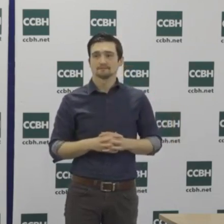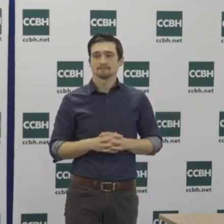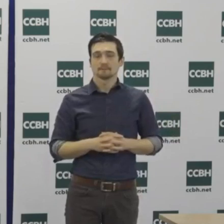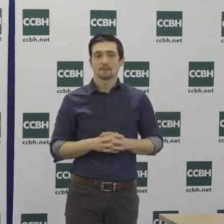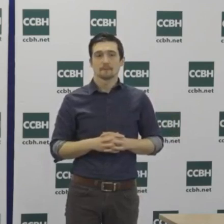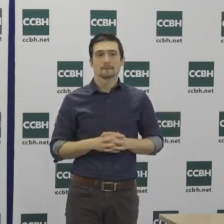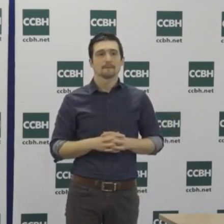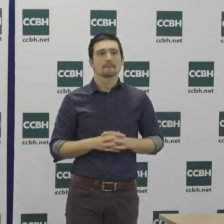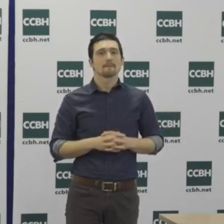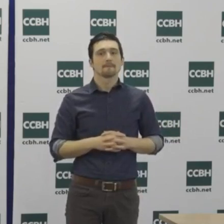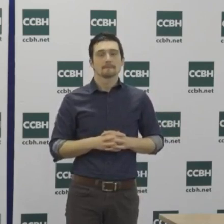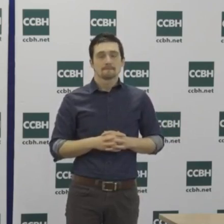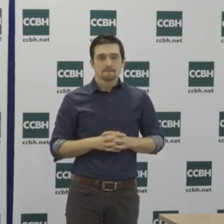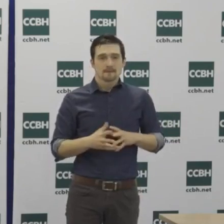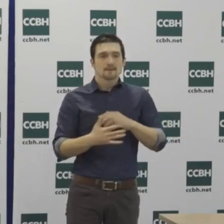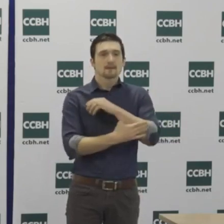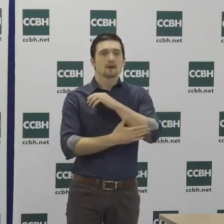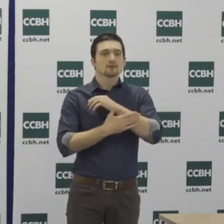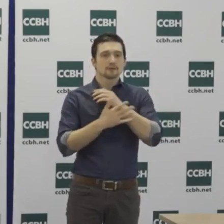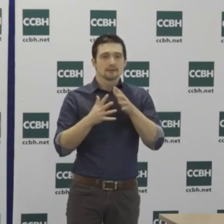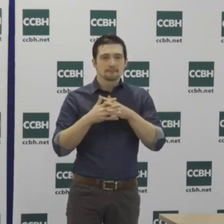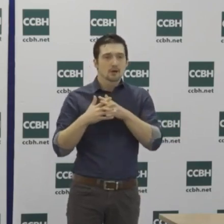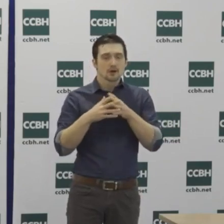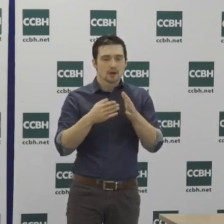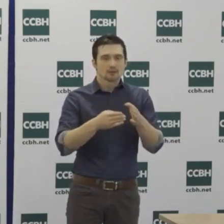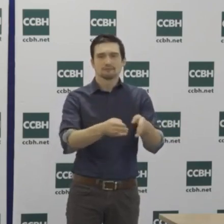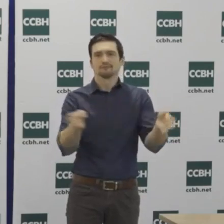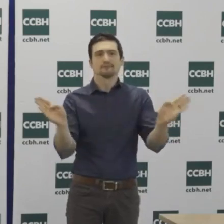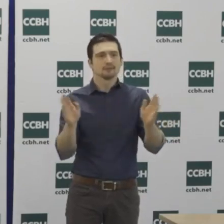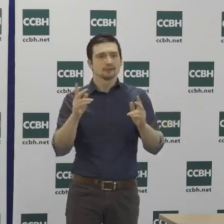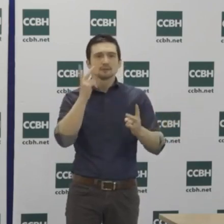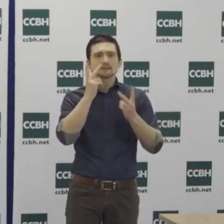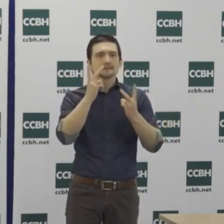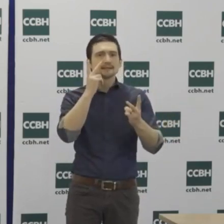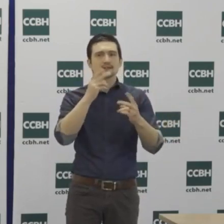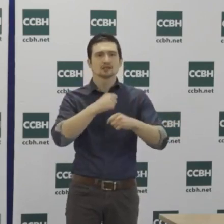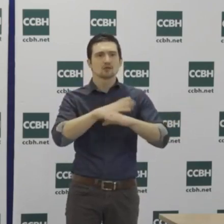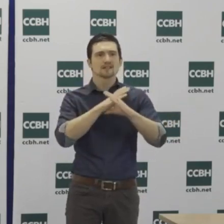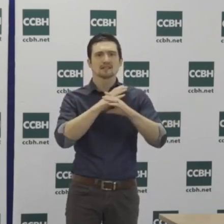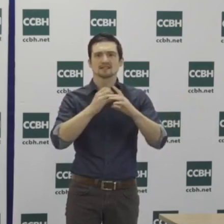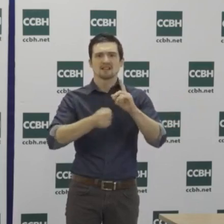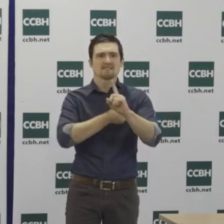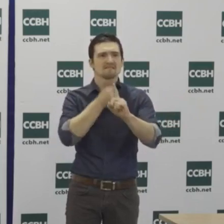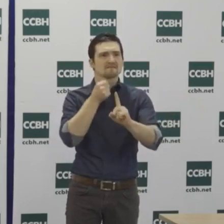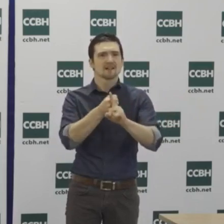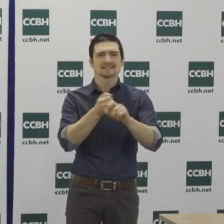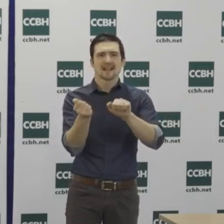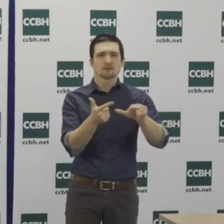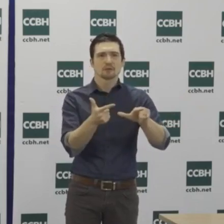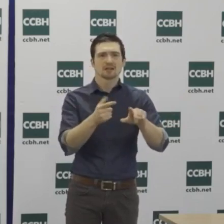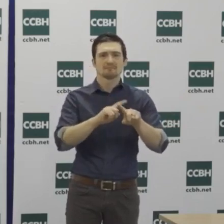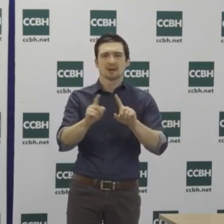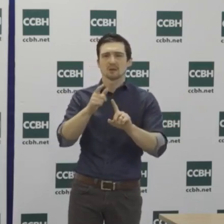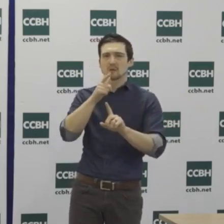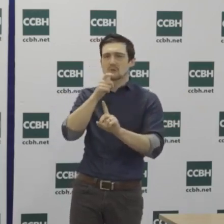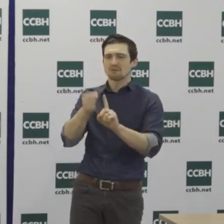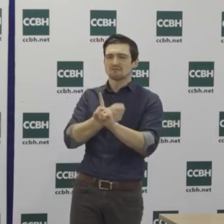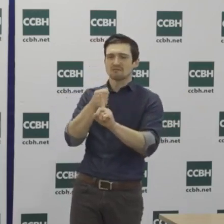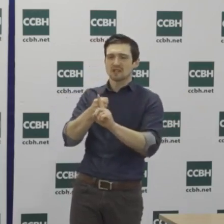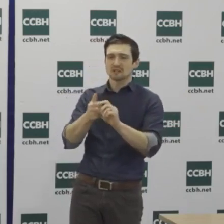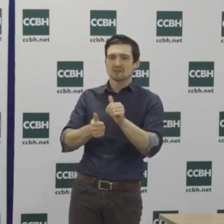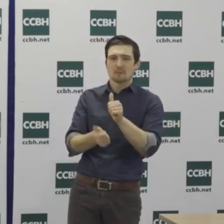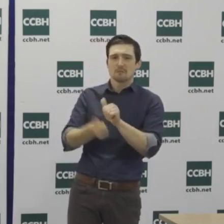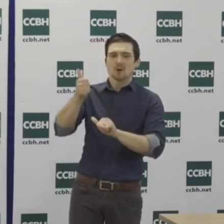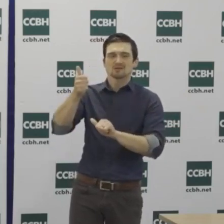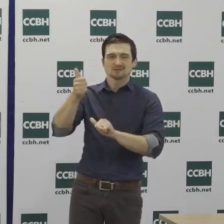Across the country, we're seeing that this crisis affects everyone, but it hits our most vulnerable residents more than